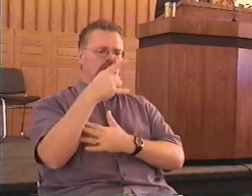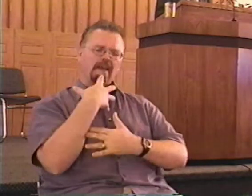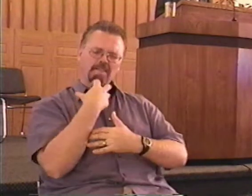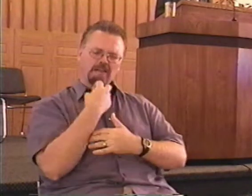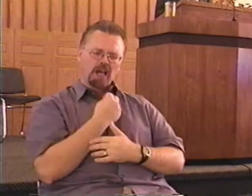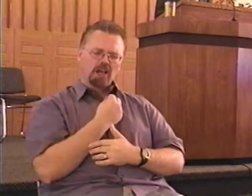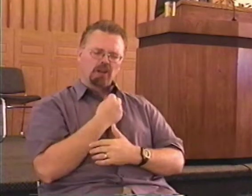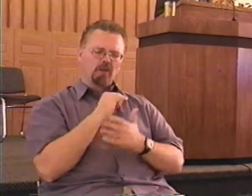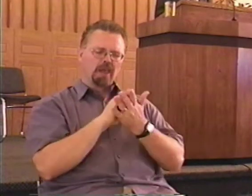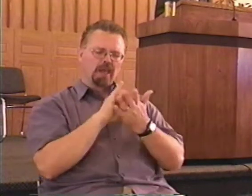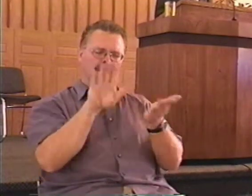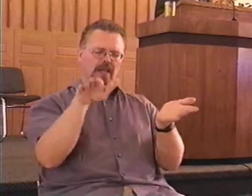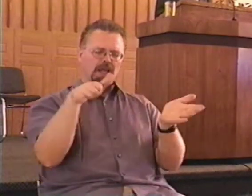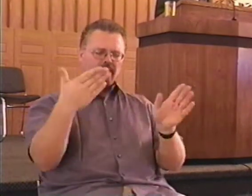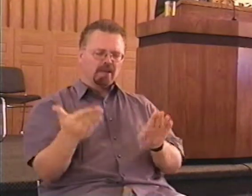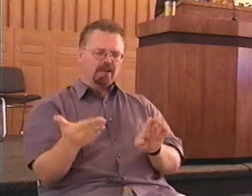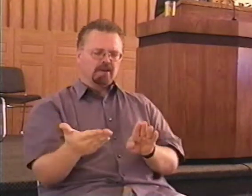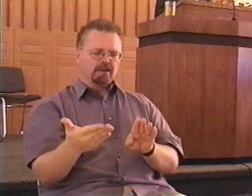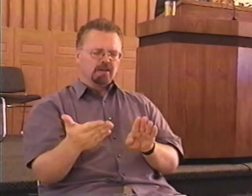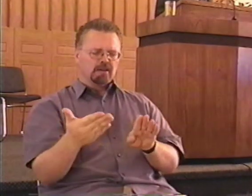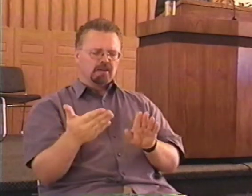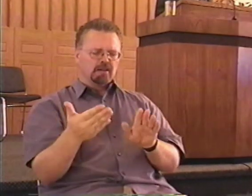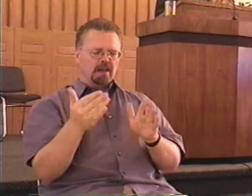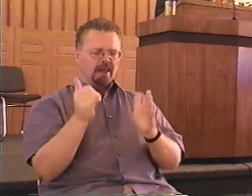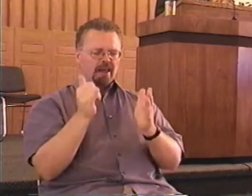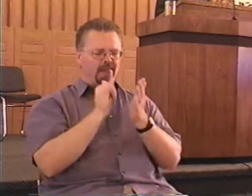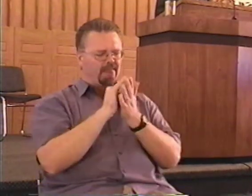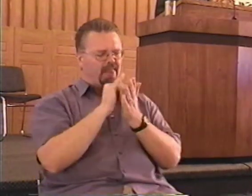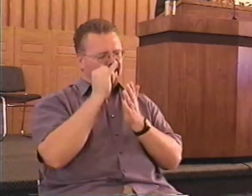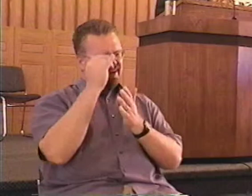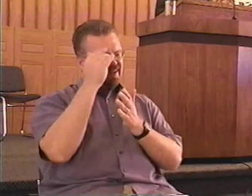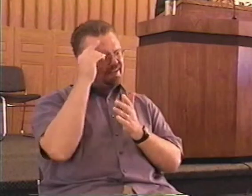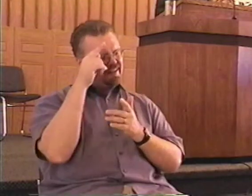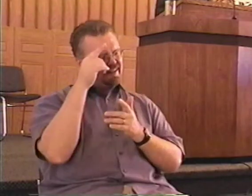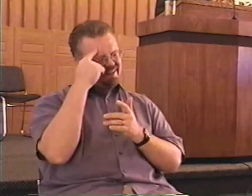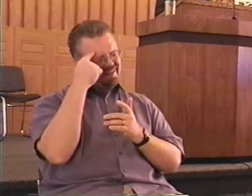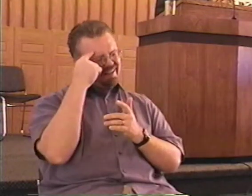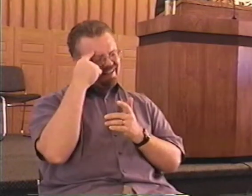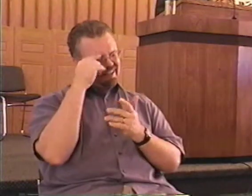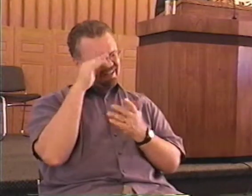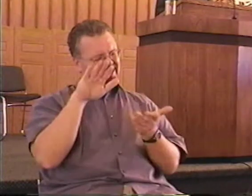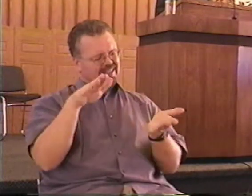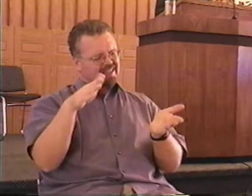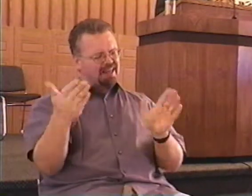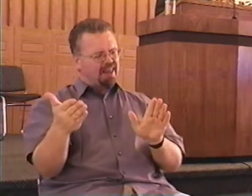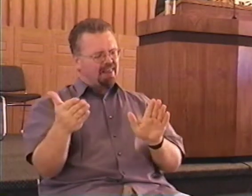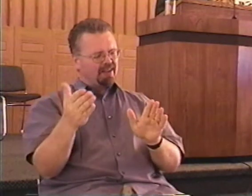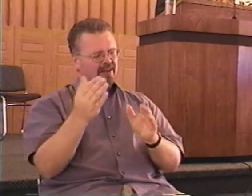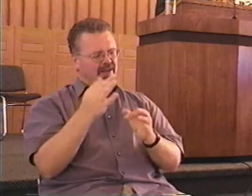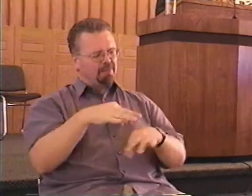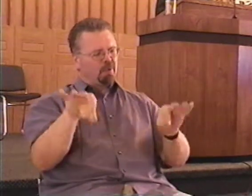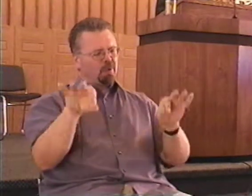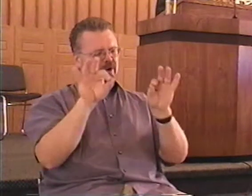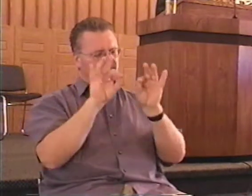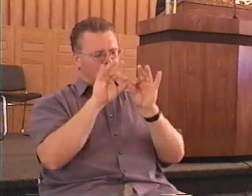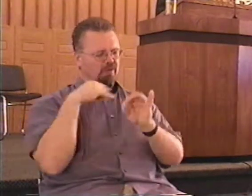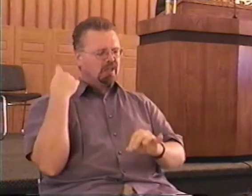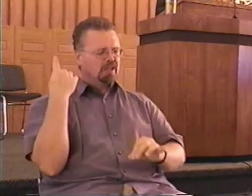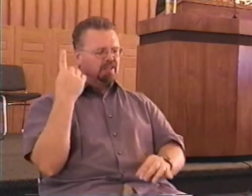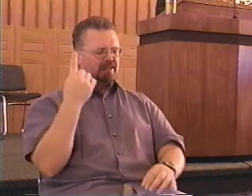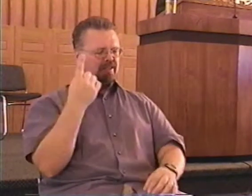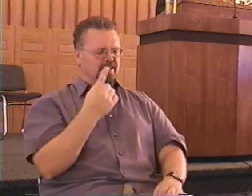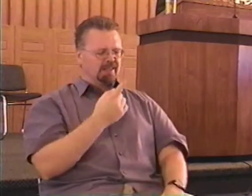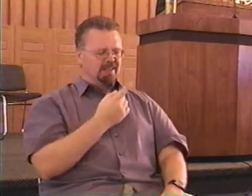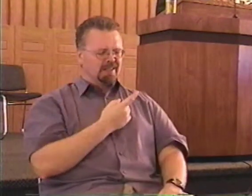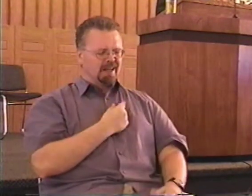that death, who really think that death is important for us. Help us, we pray, in the